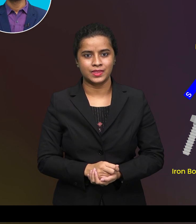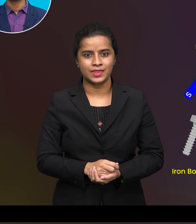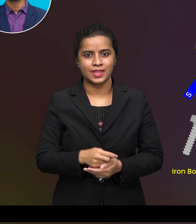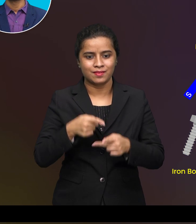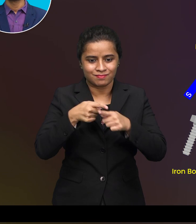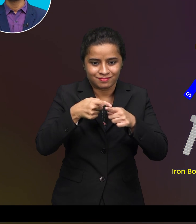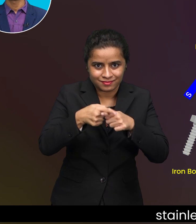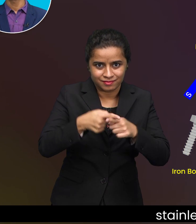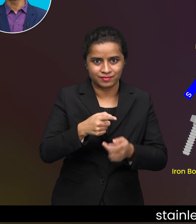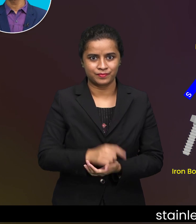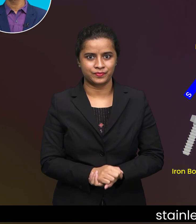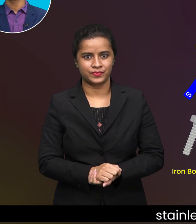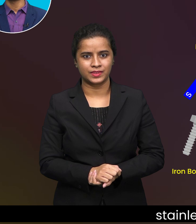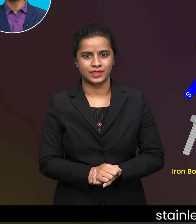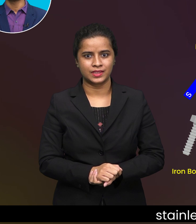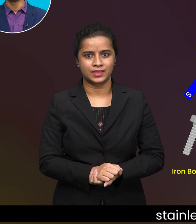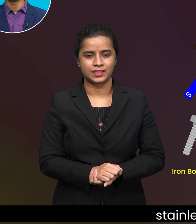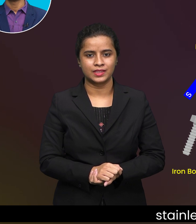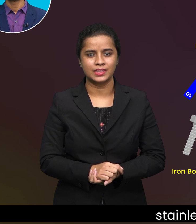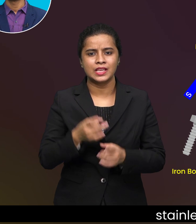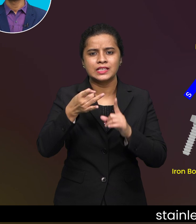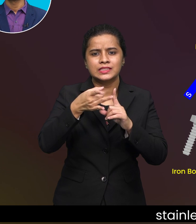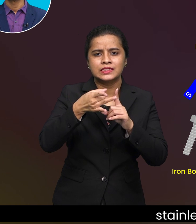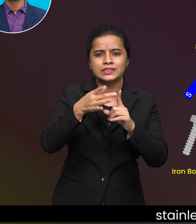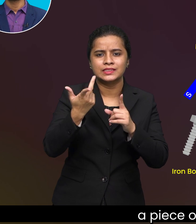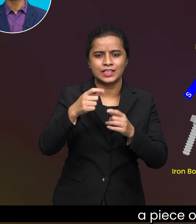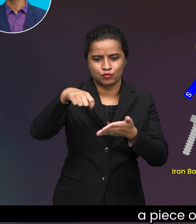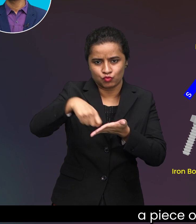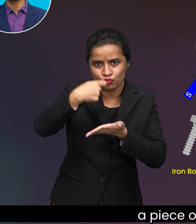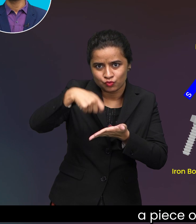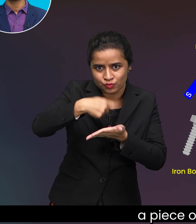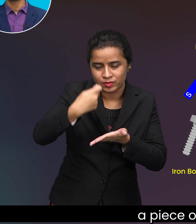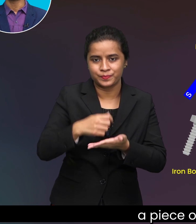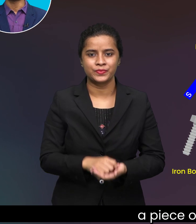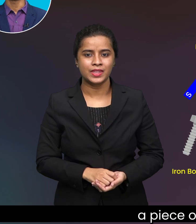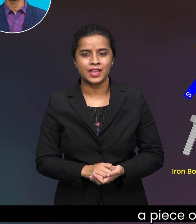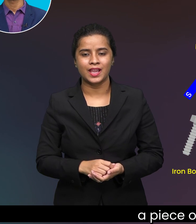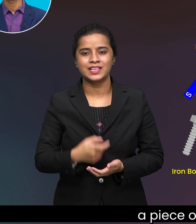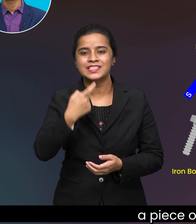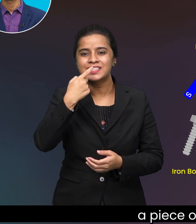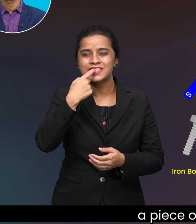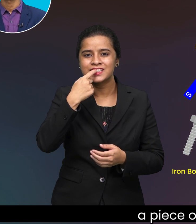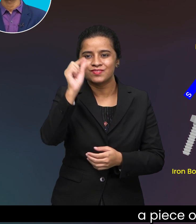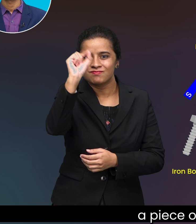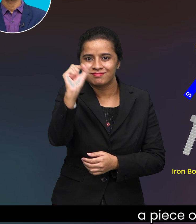knife, stainless steel spoon, a piece of chalk, and wood.